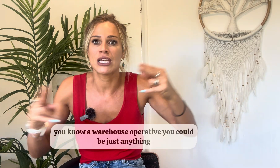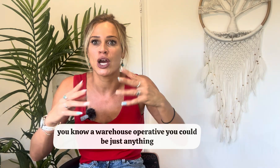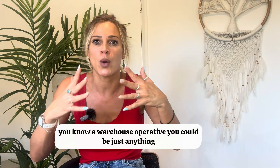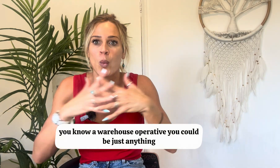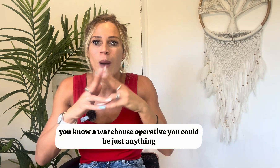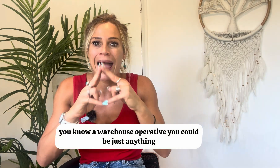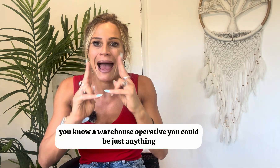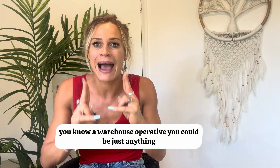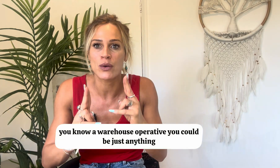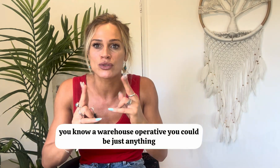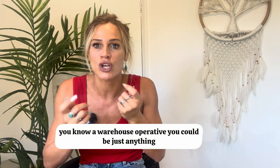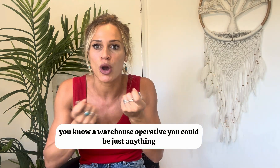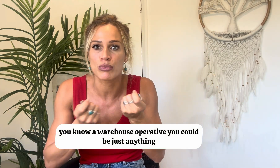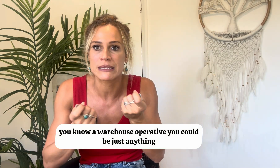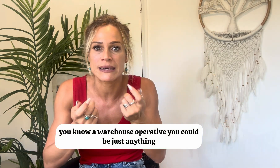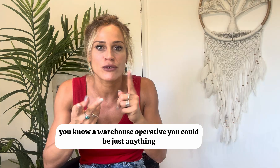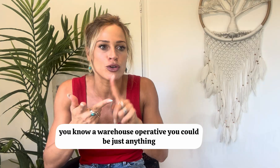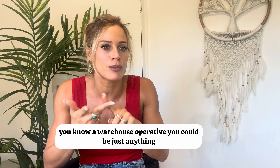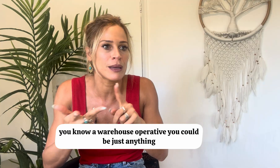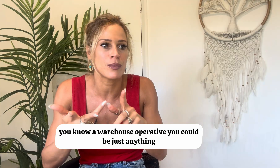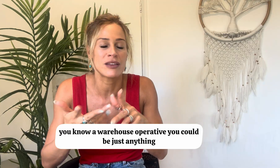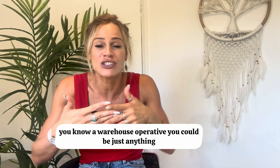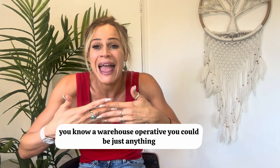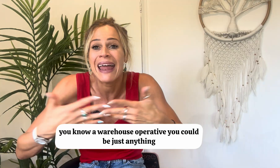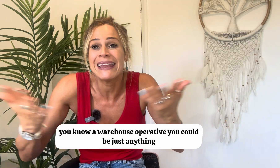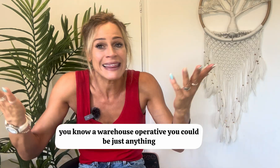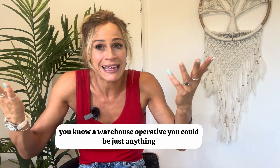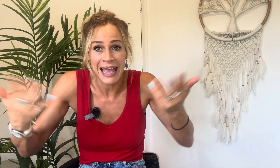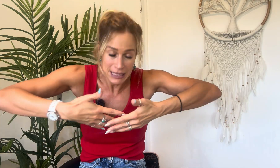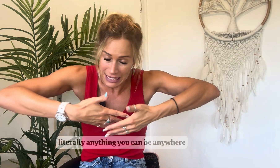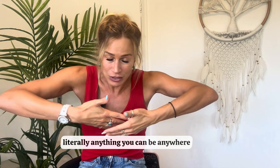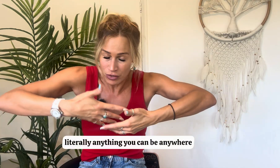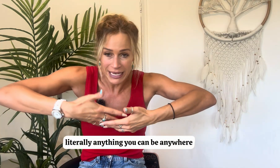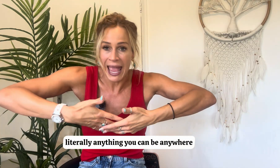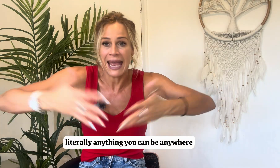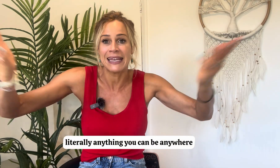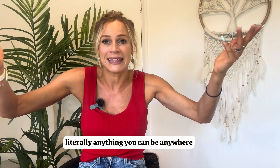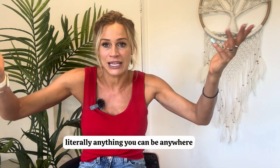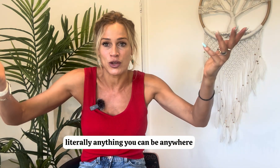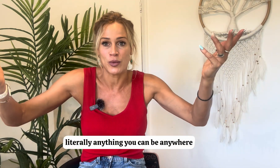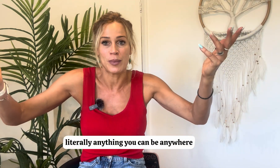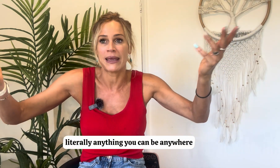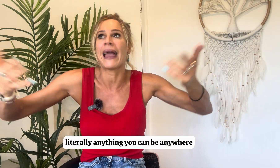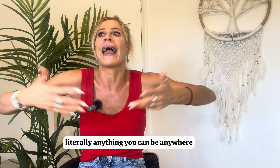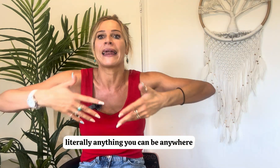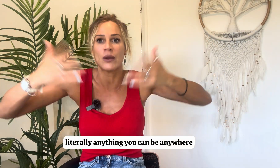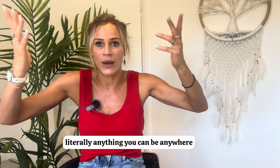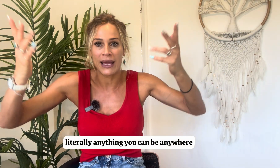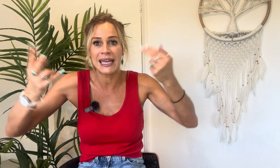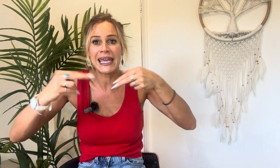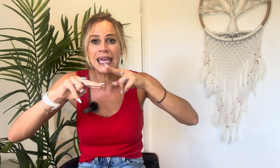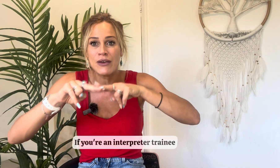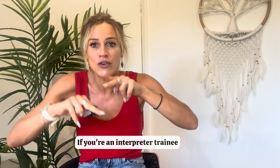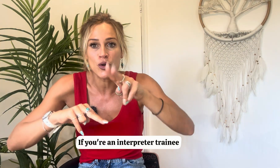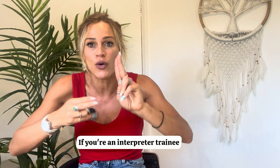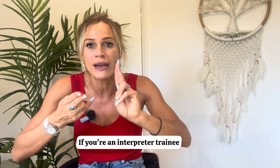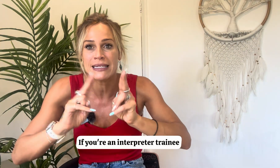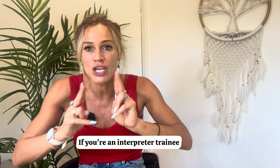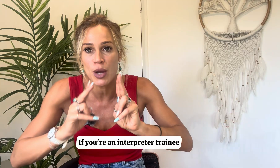a warehouse operative, you could be just anything, literally anything. You can be anywhere. If you're an